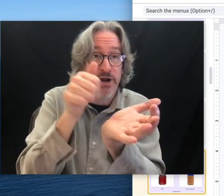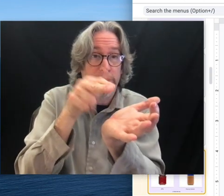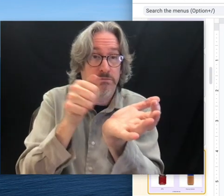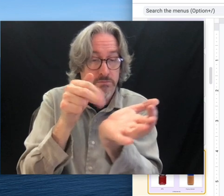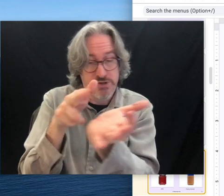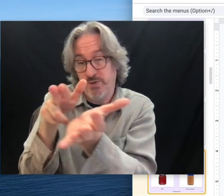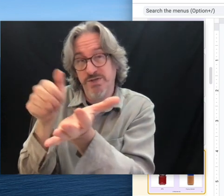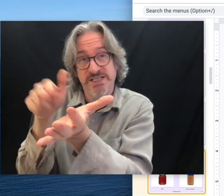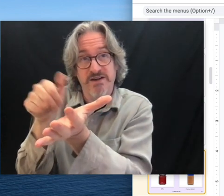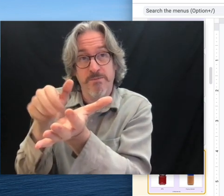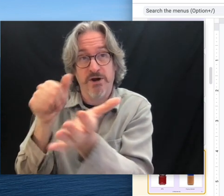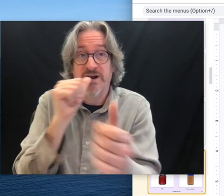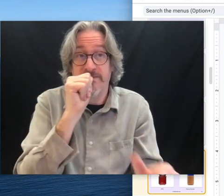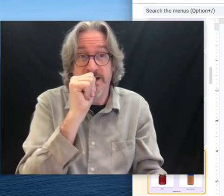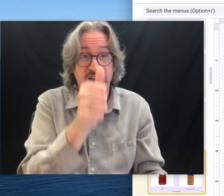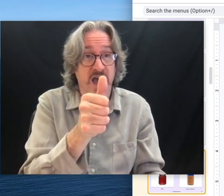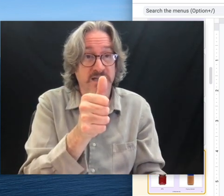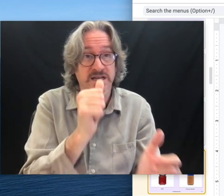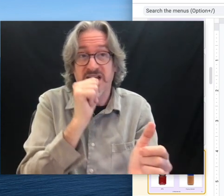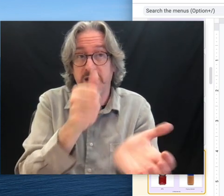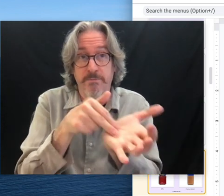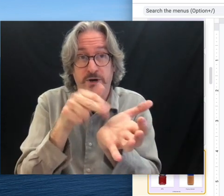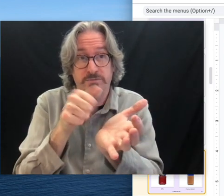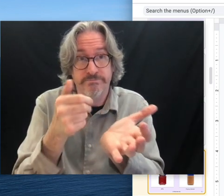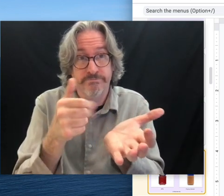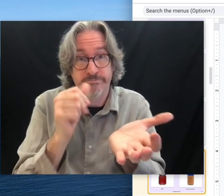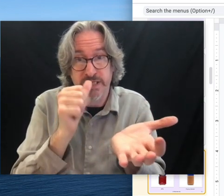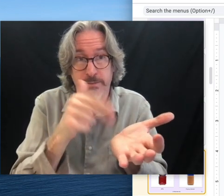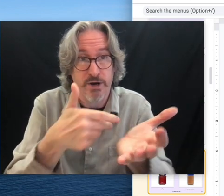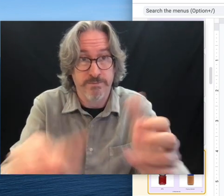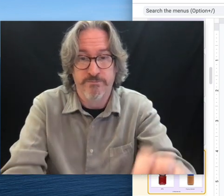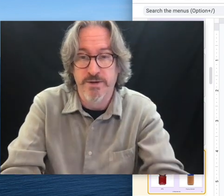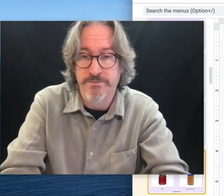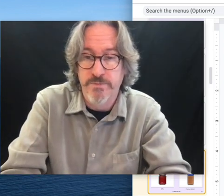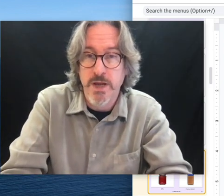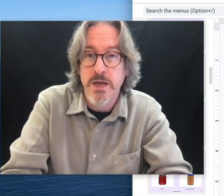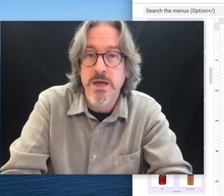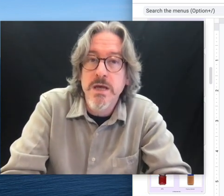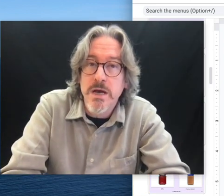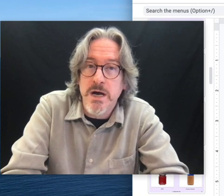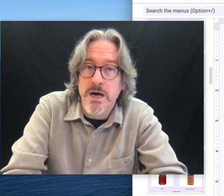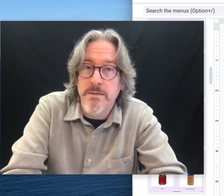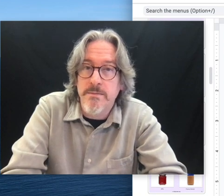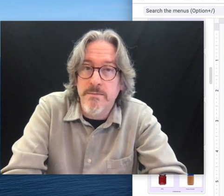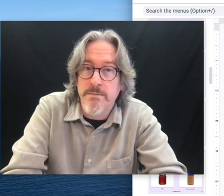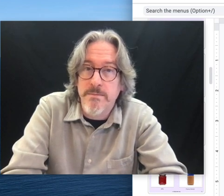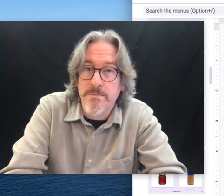Peanut butter. So use a sign for butter, and then nut butter. Peanut butter.